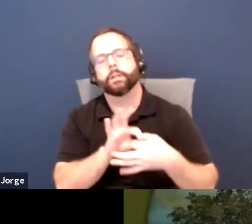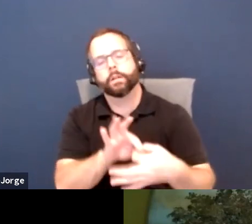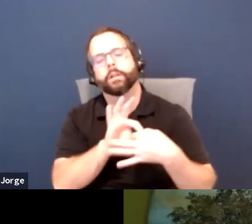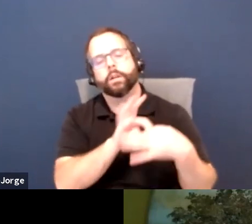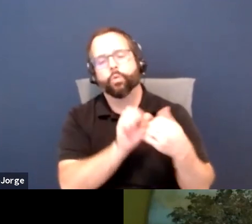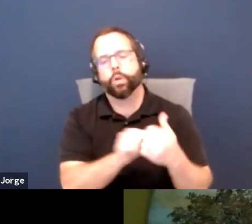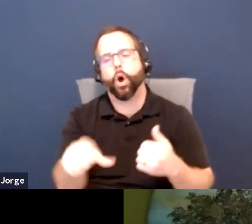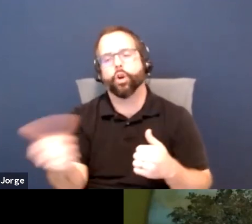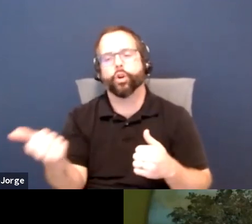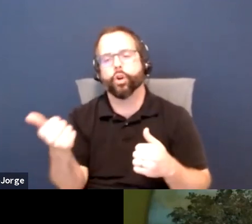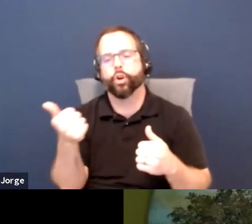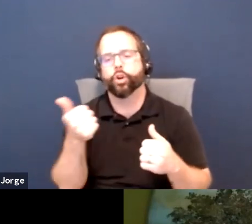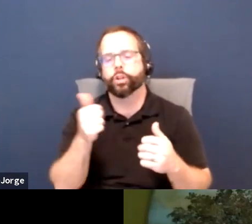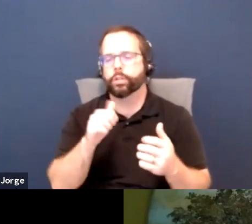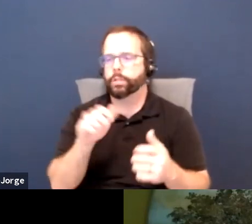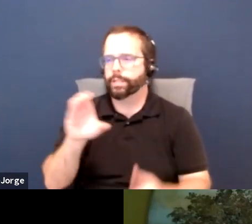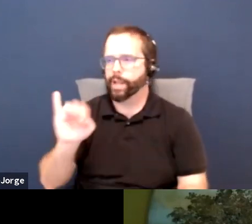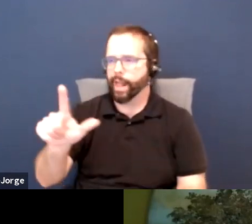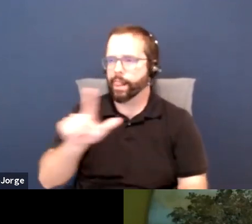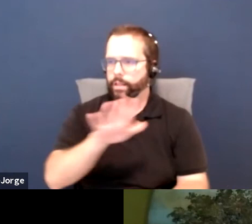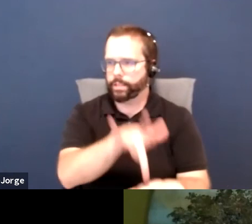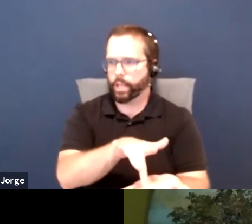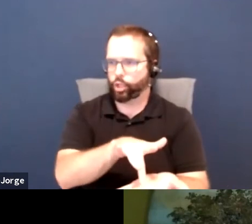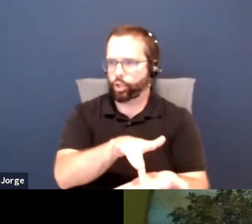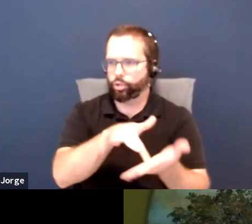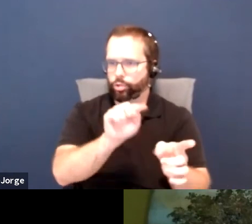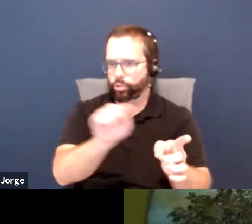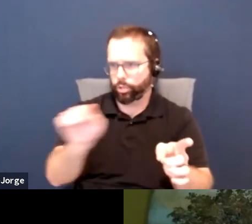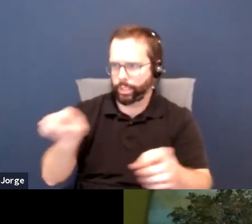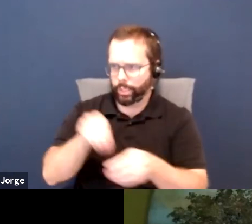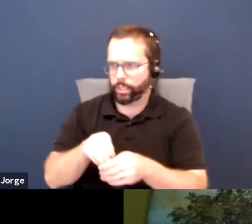Michigan with their ADA coordinators and other people who do